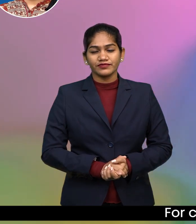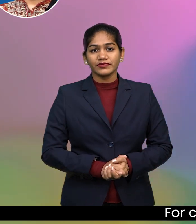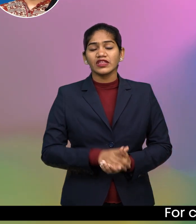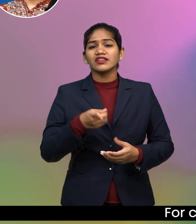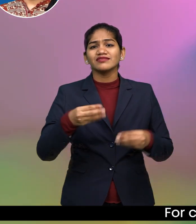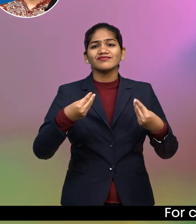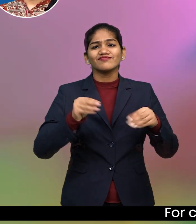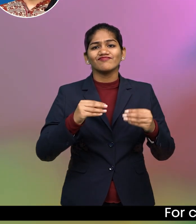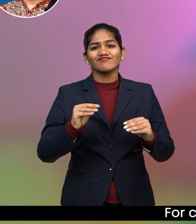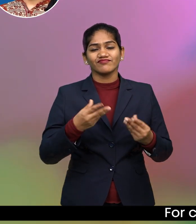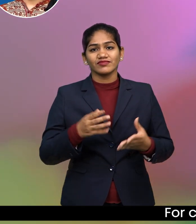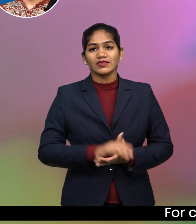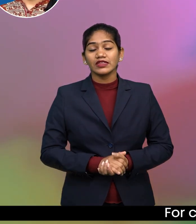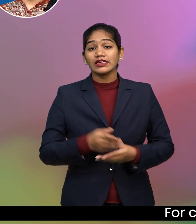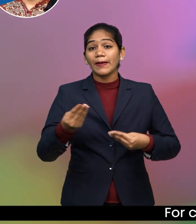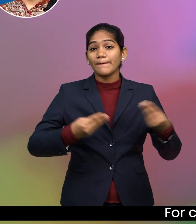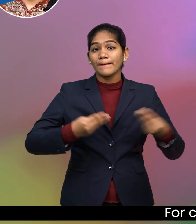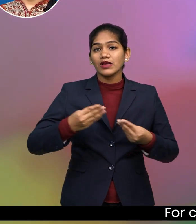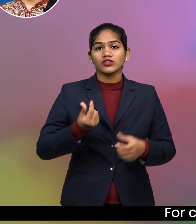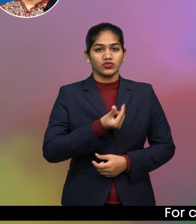For commercial purposes,